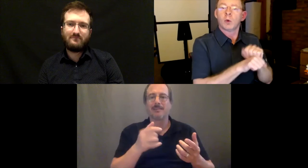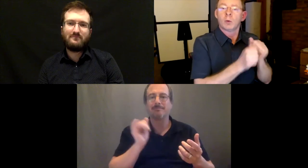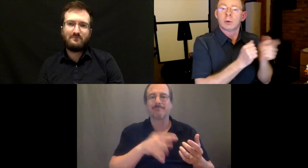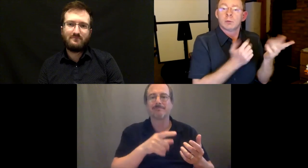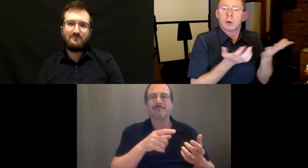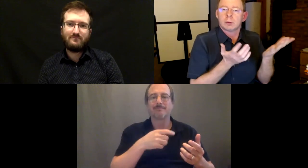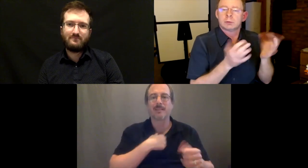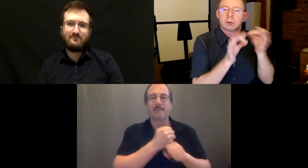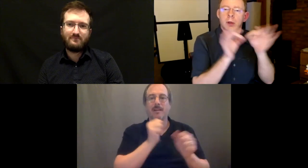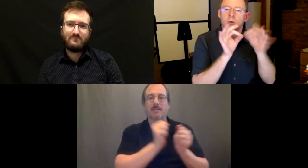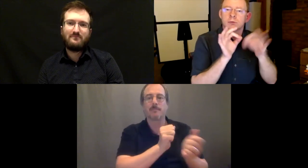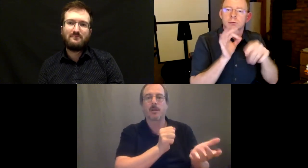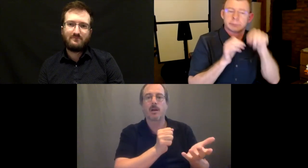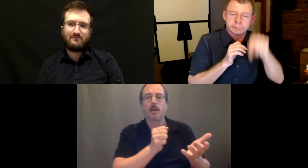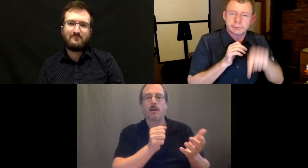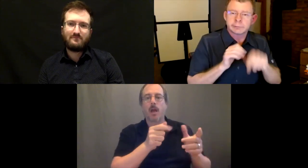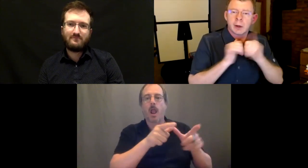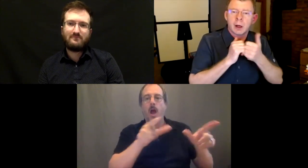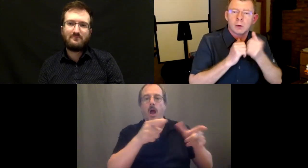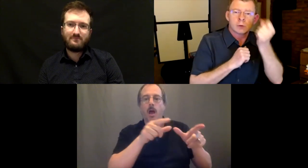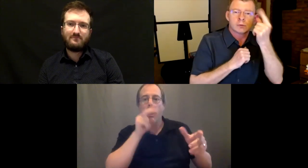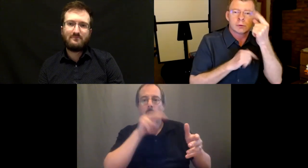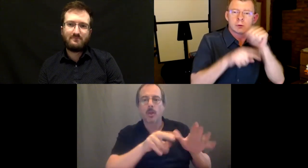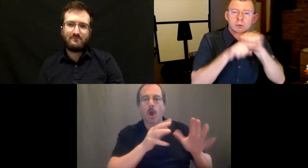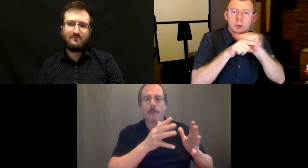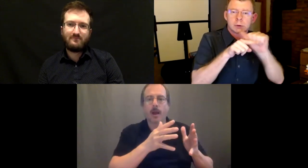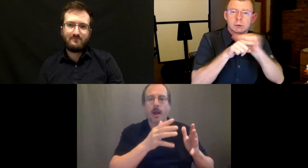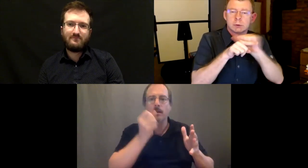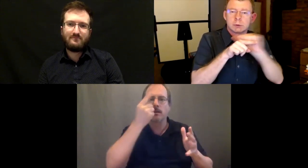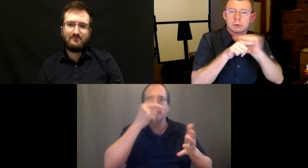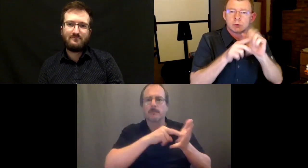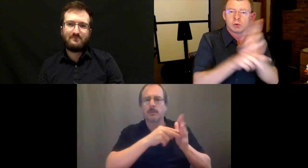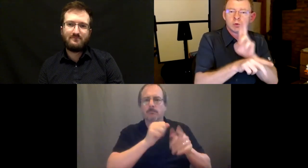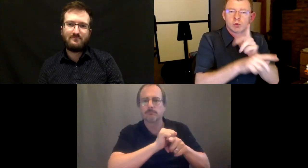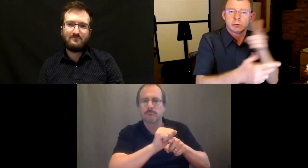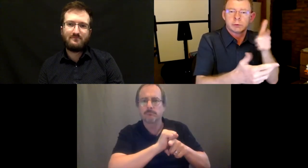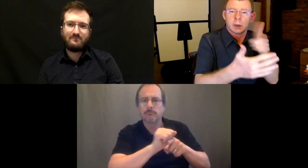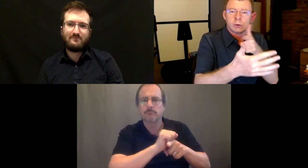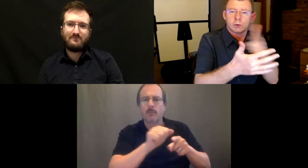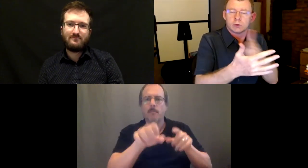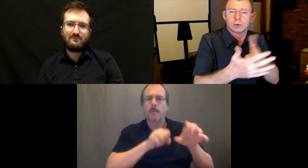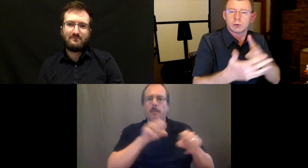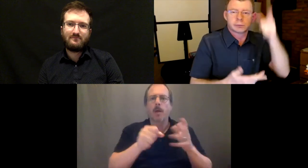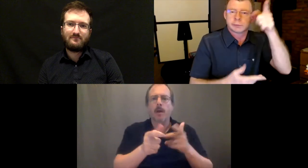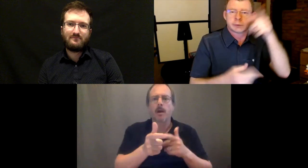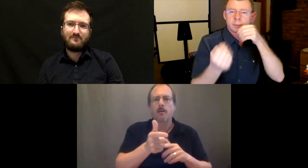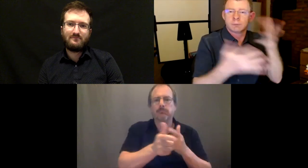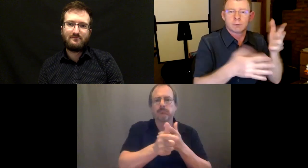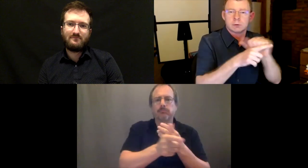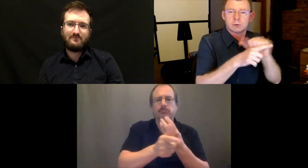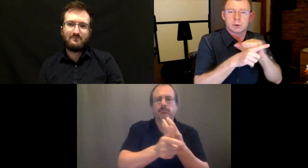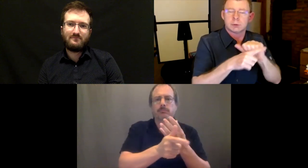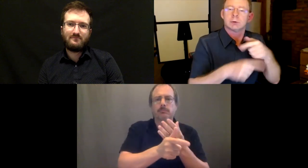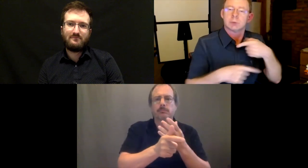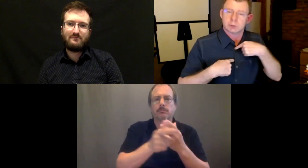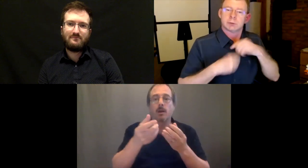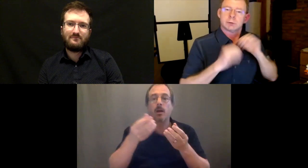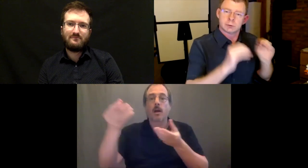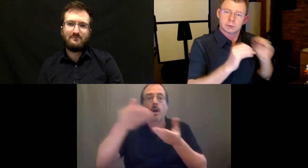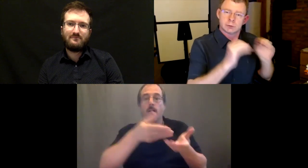They were supposed to be doing scanning, but they couldn't hear it. And so there had to be some training in how